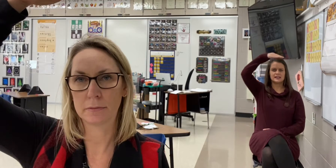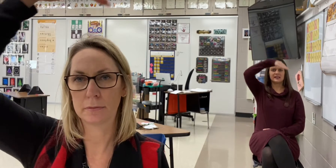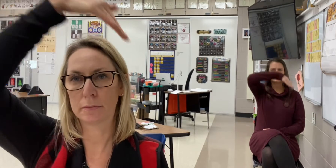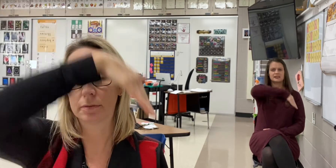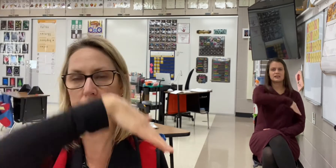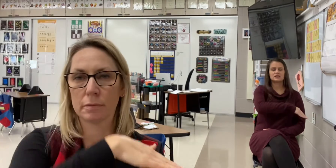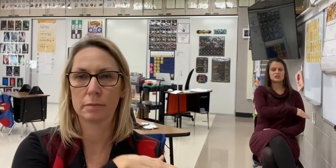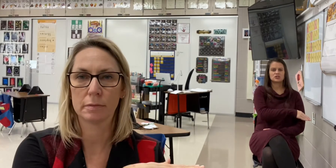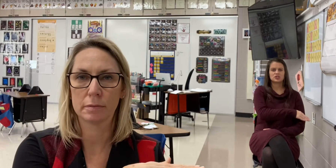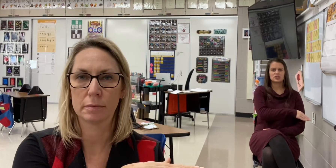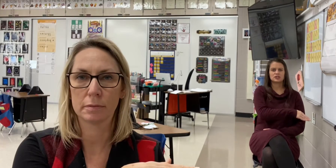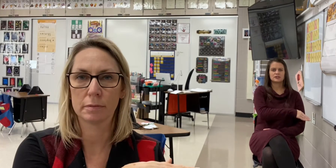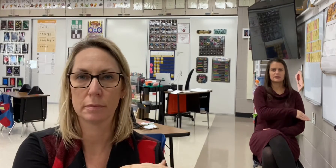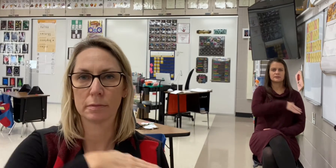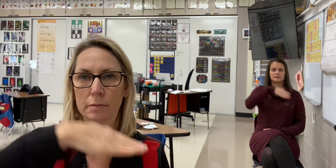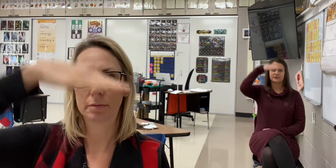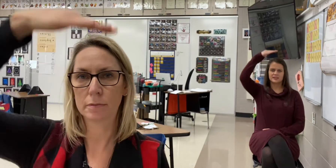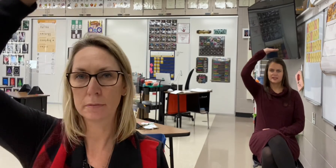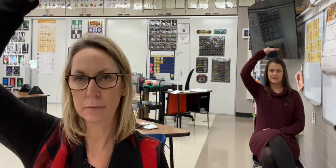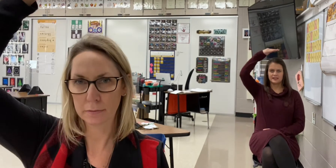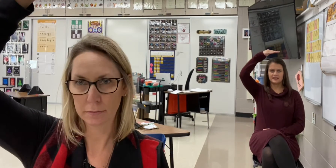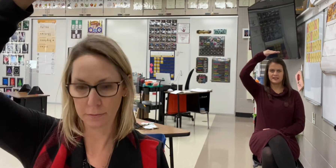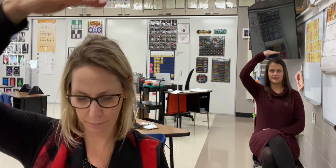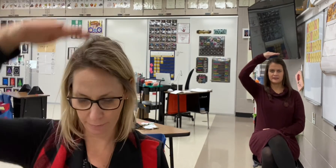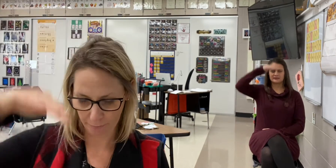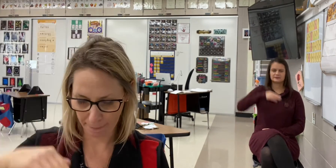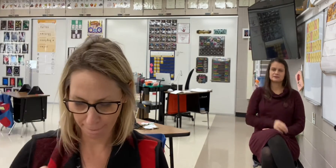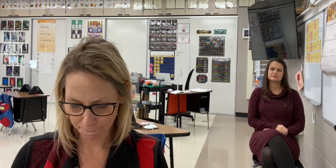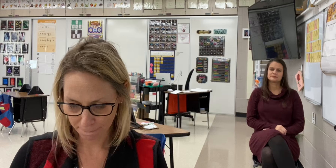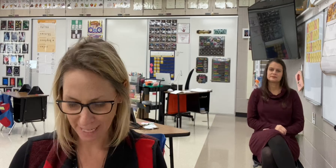E. Ch. E.